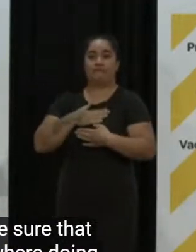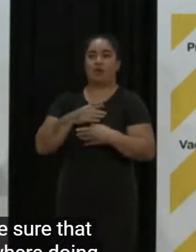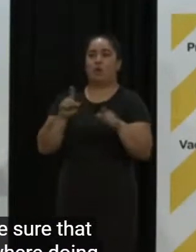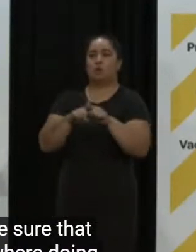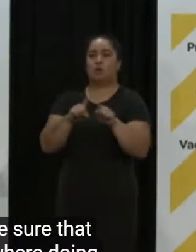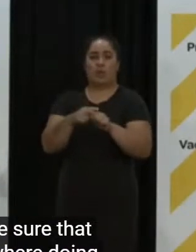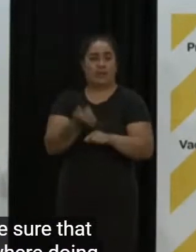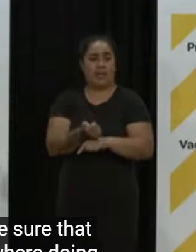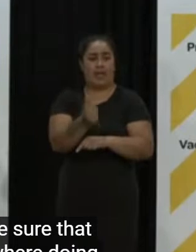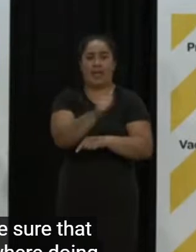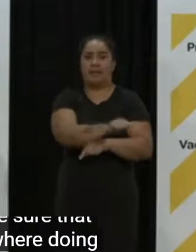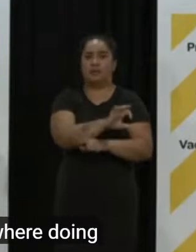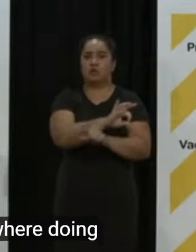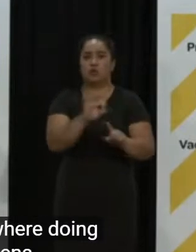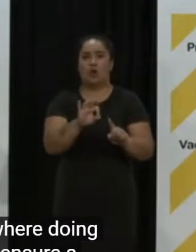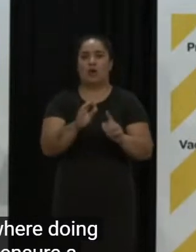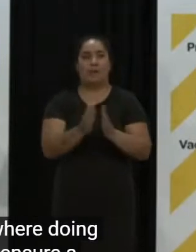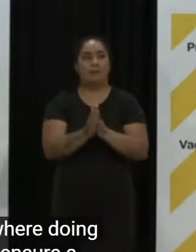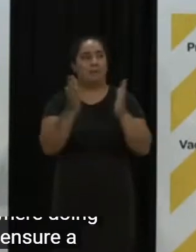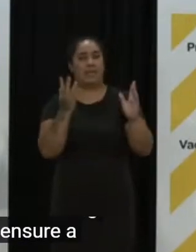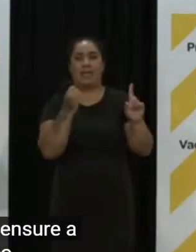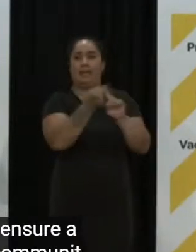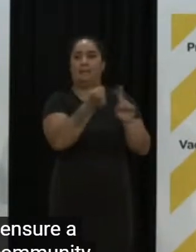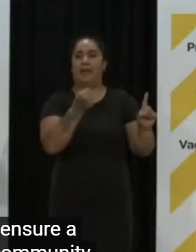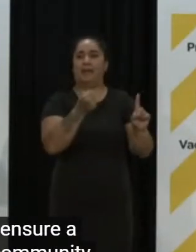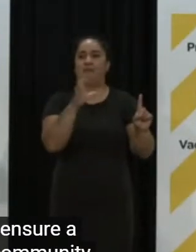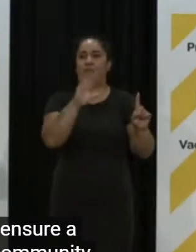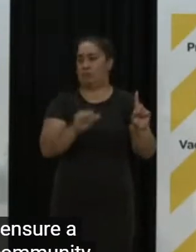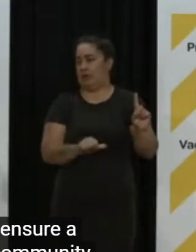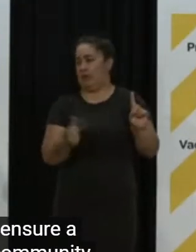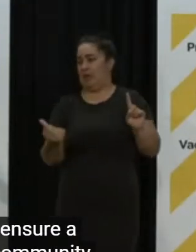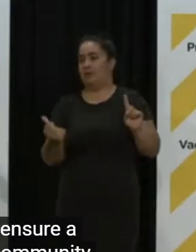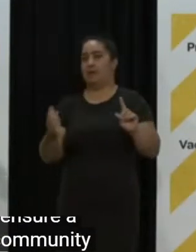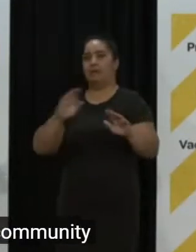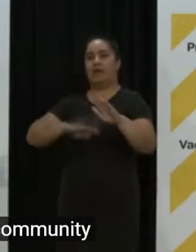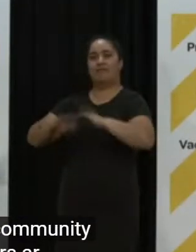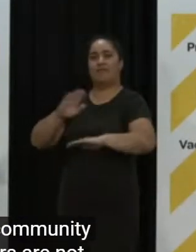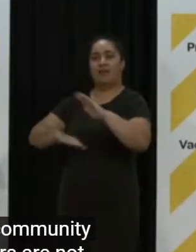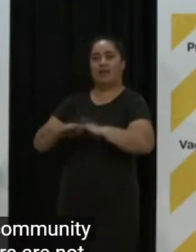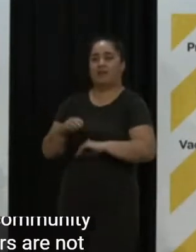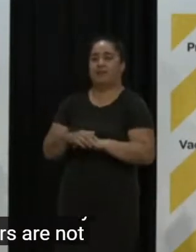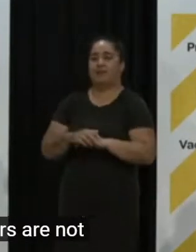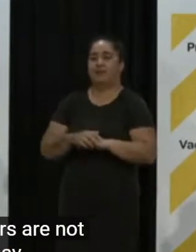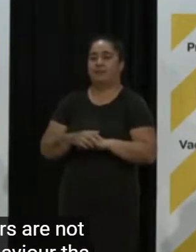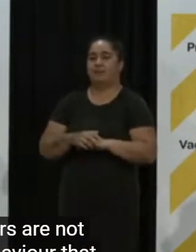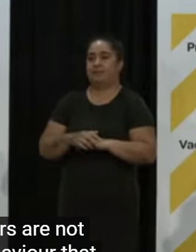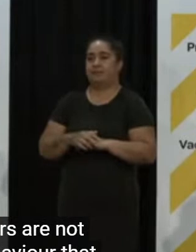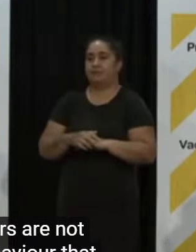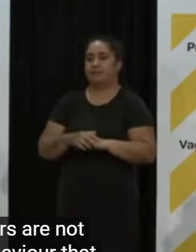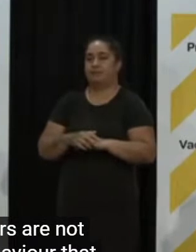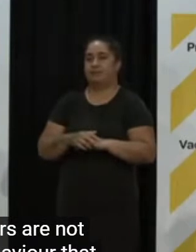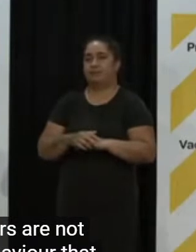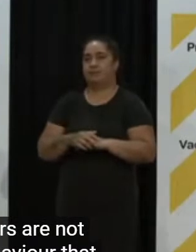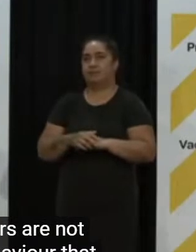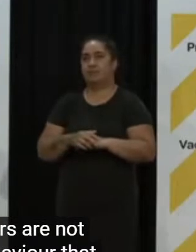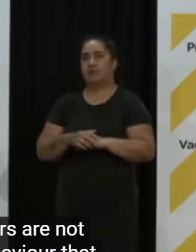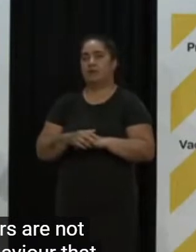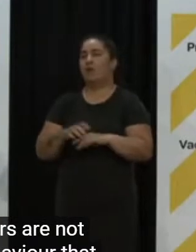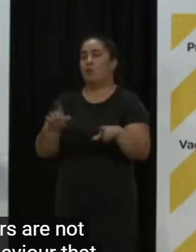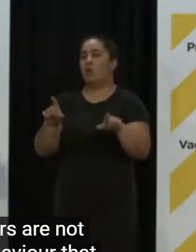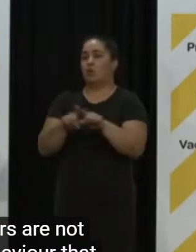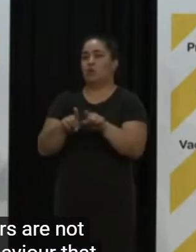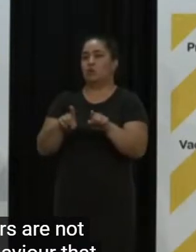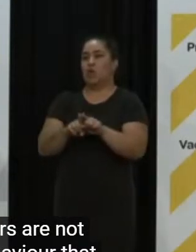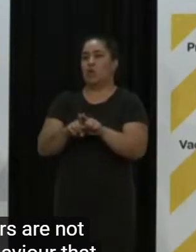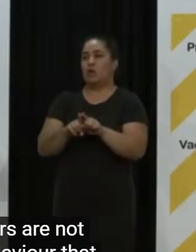aren't duly impacted by behaviour that people would just frankly consider antisocial. The issue we also have, though, is